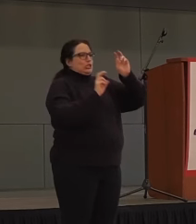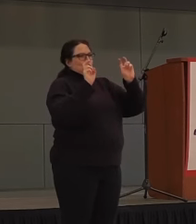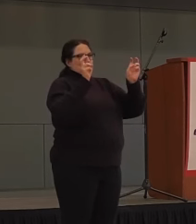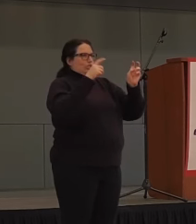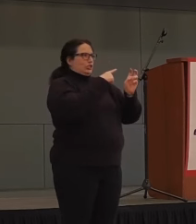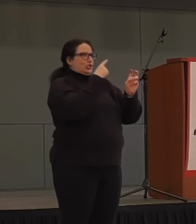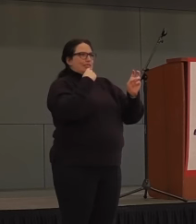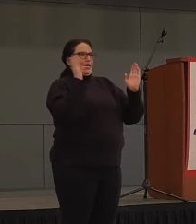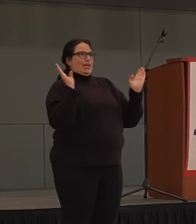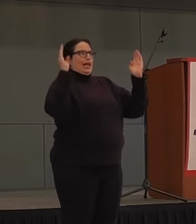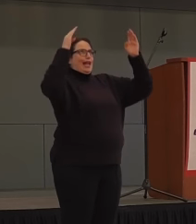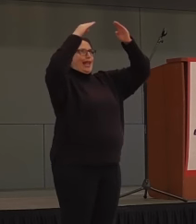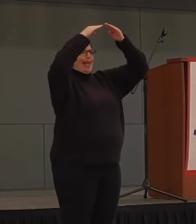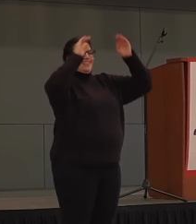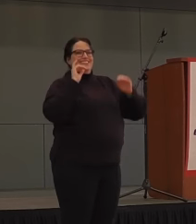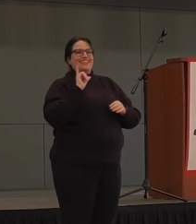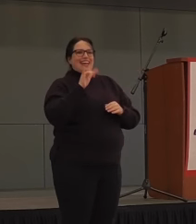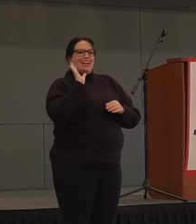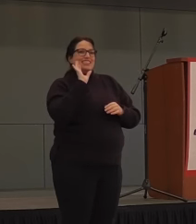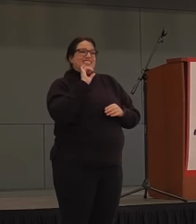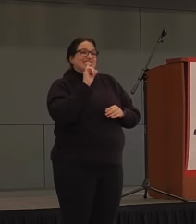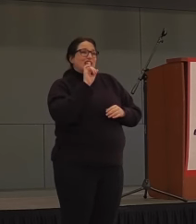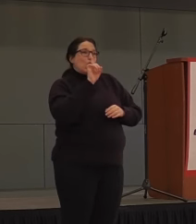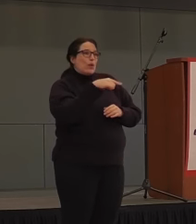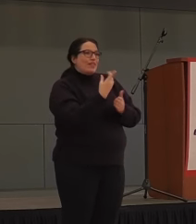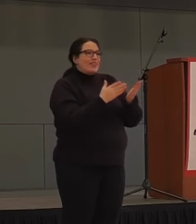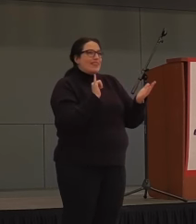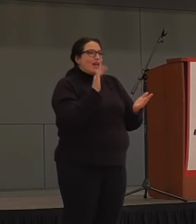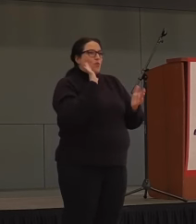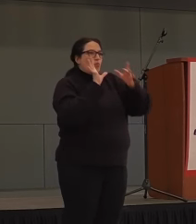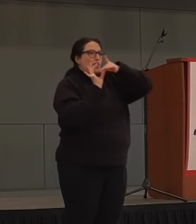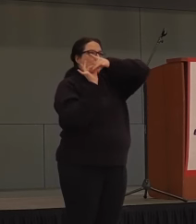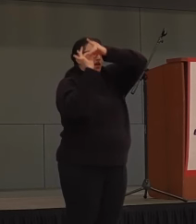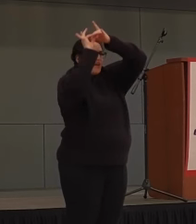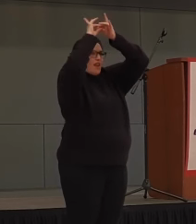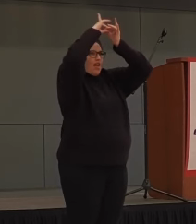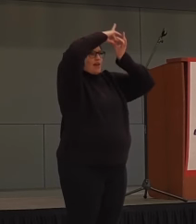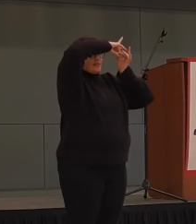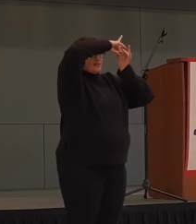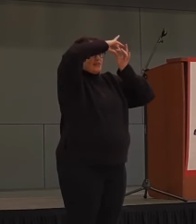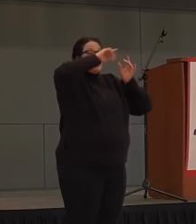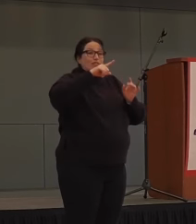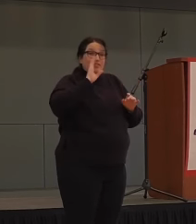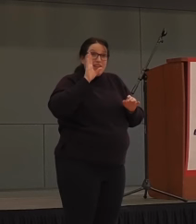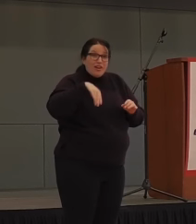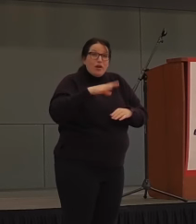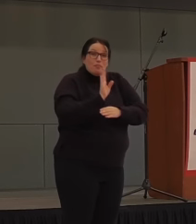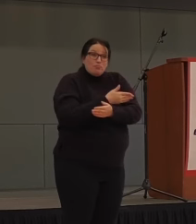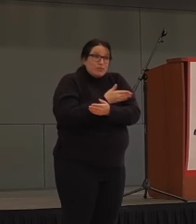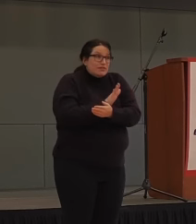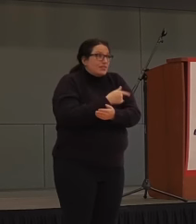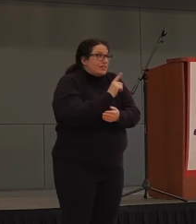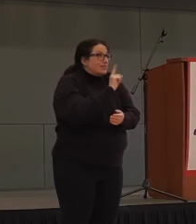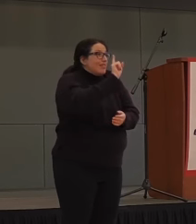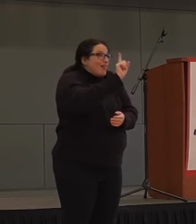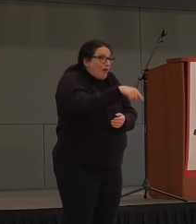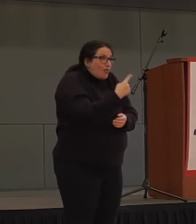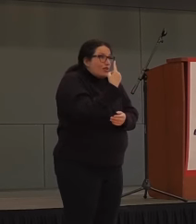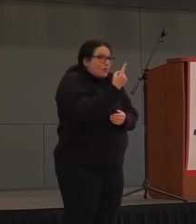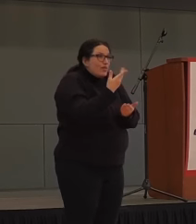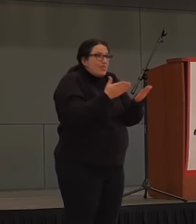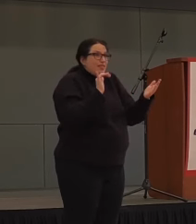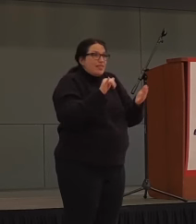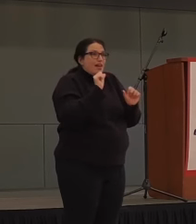brain. Music connects with our scientific logic side, and it connects with our language and